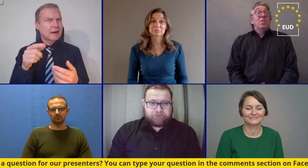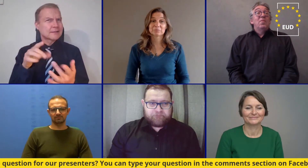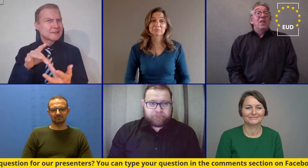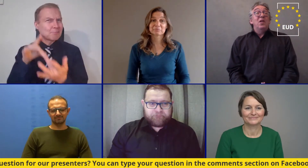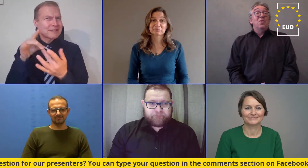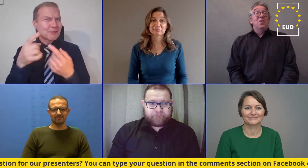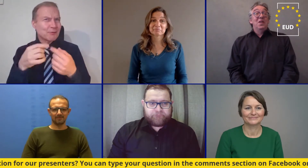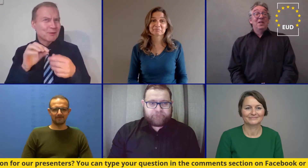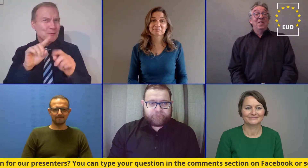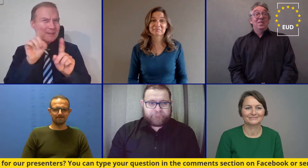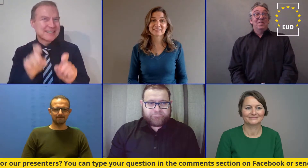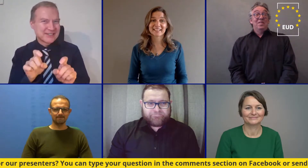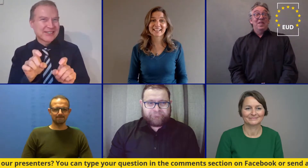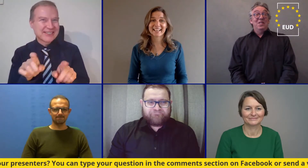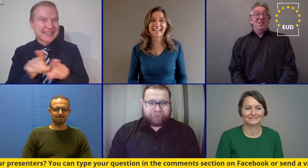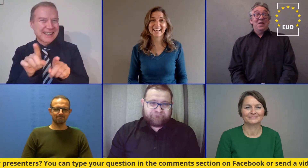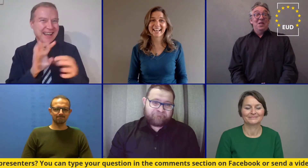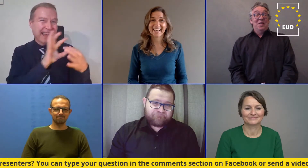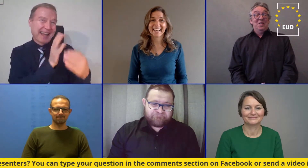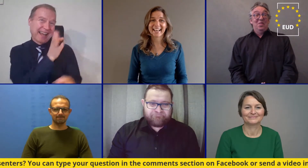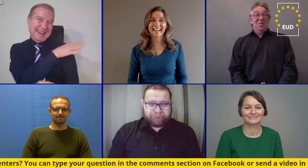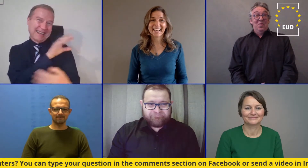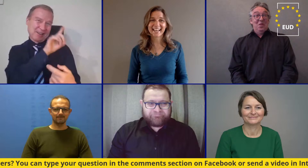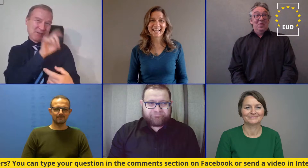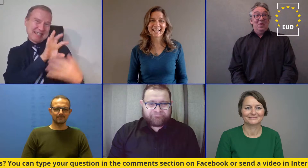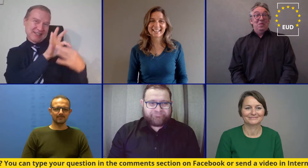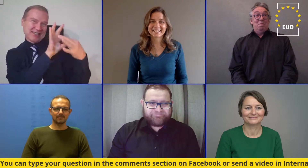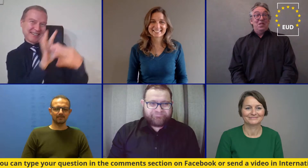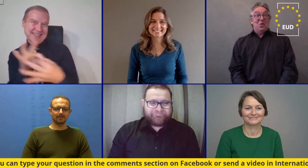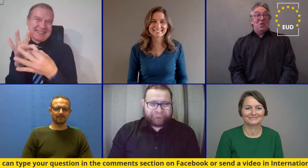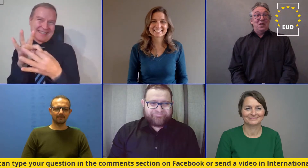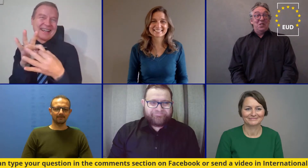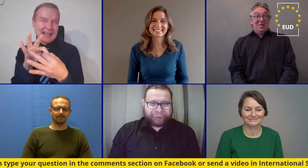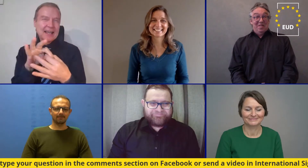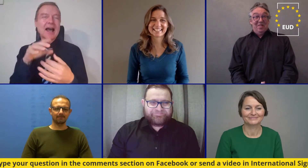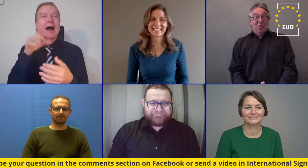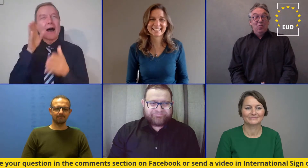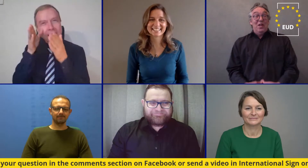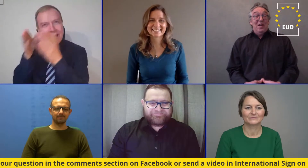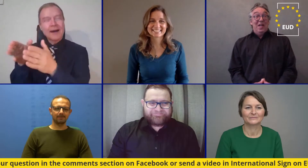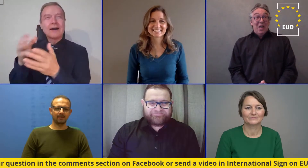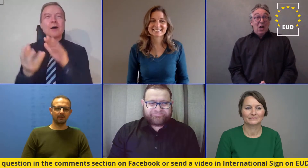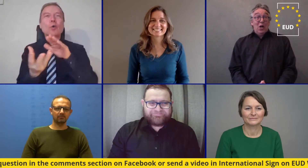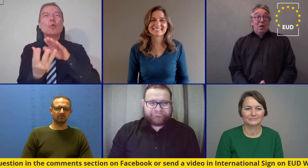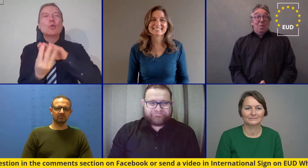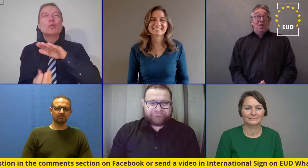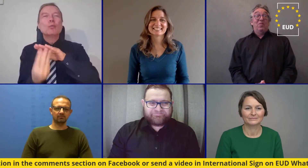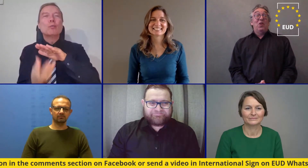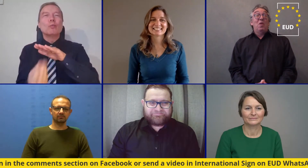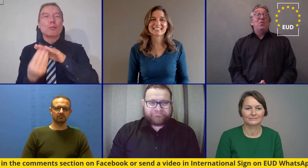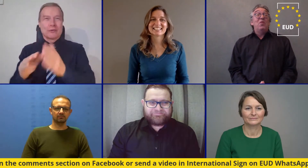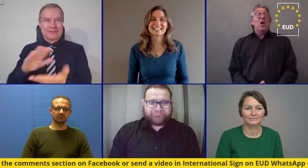Thank you. This is a very special question, really a follow-up to the last